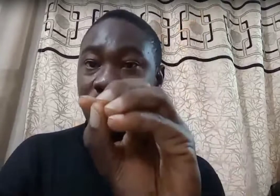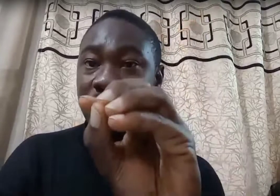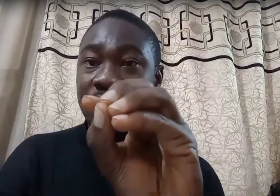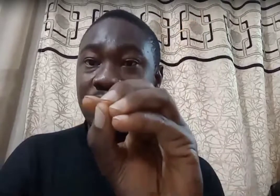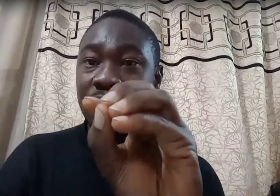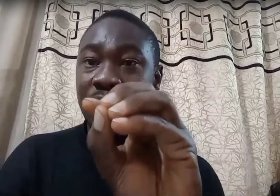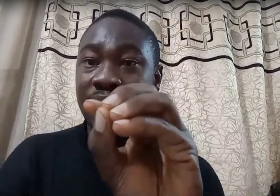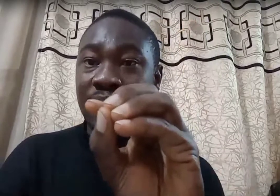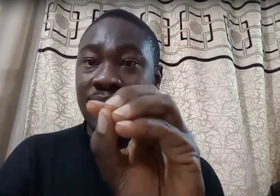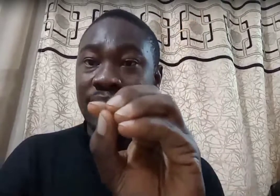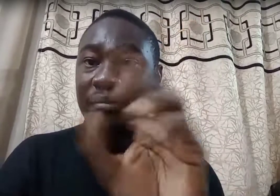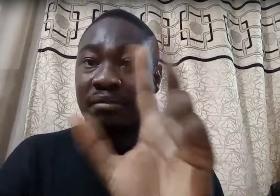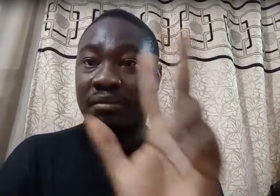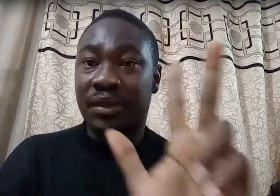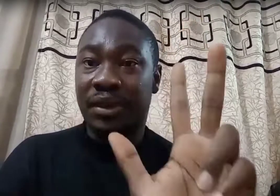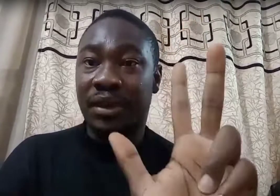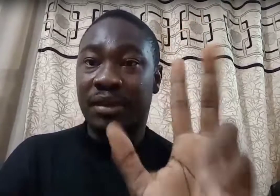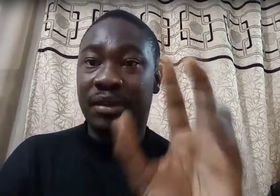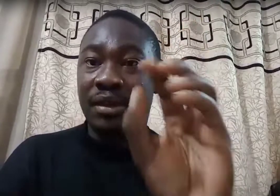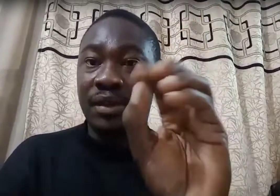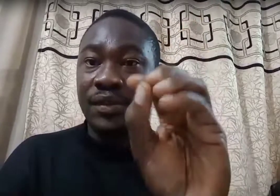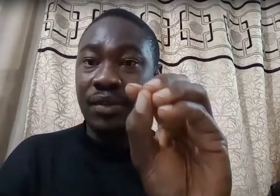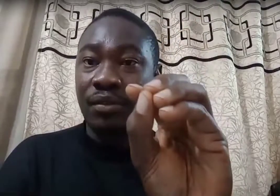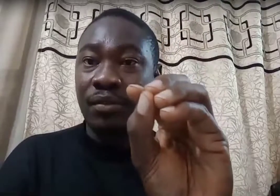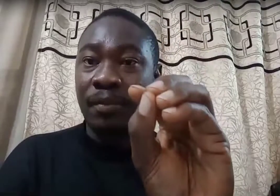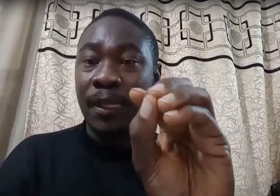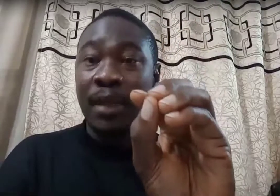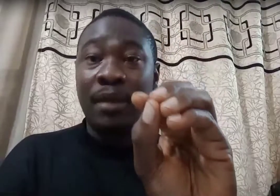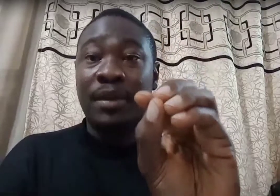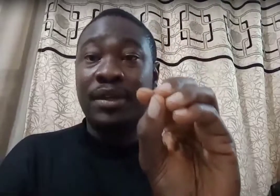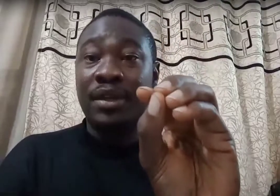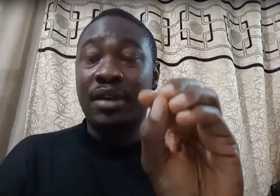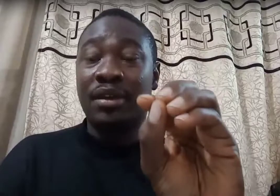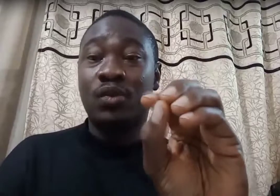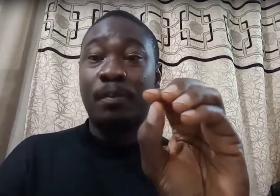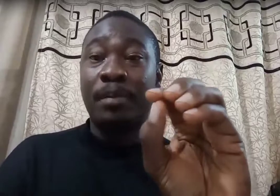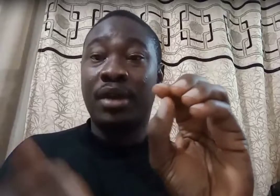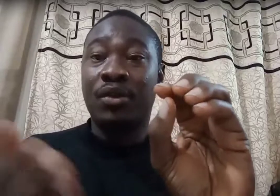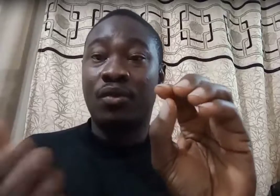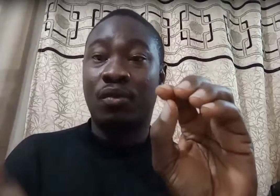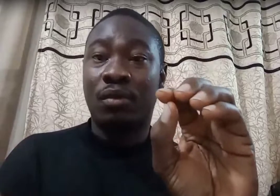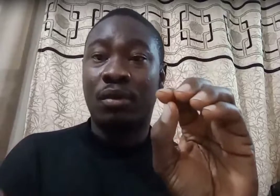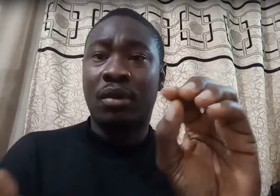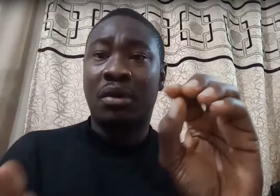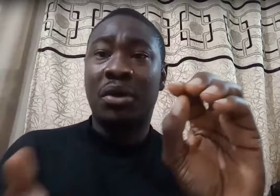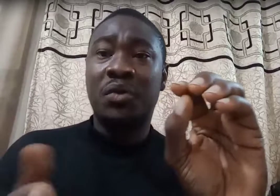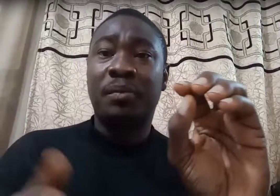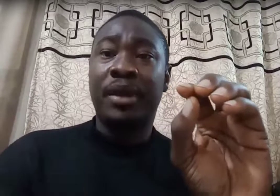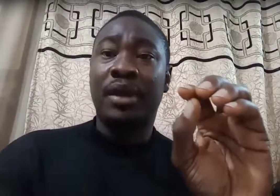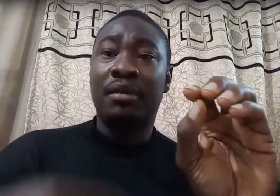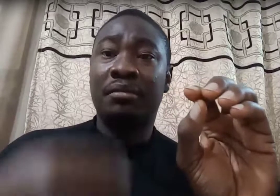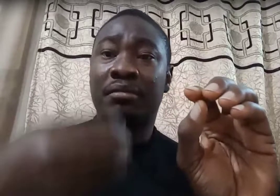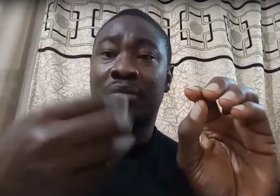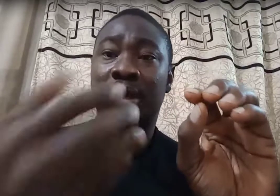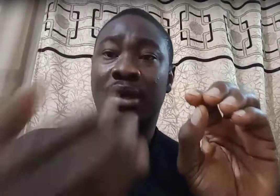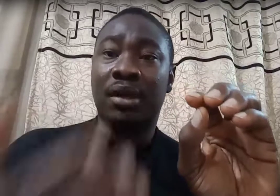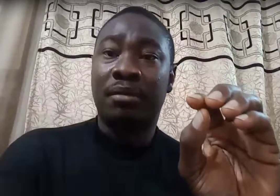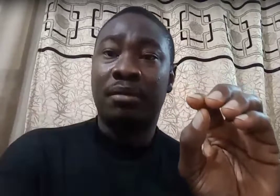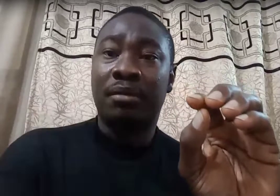3 and 0. But again, it will pay you, or it will pay the person, maybe the deaf you're signing